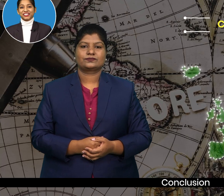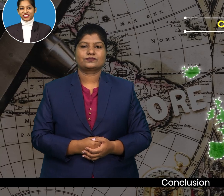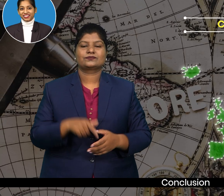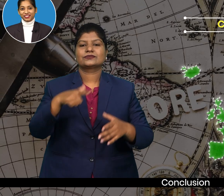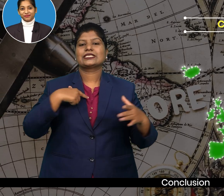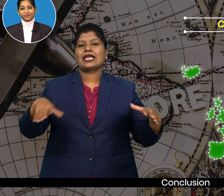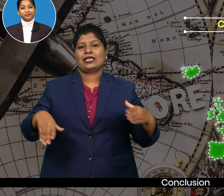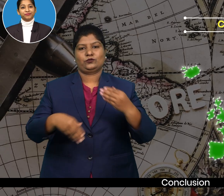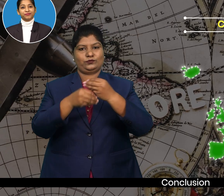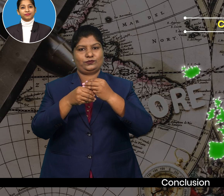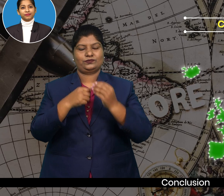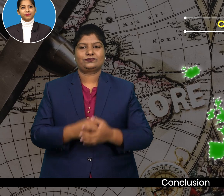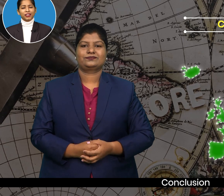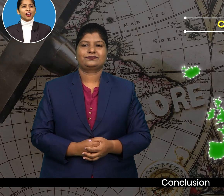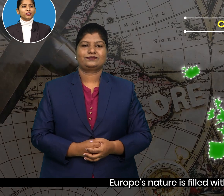Conclusion.